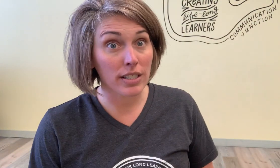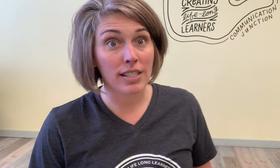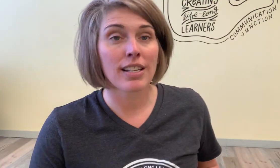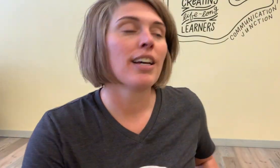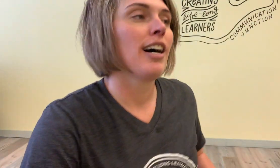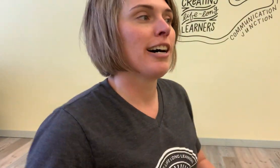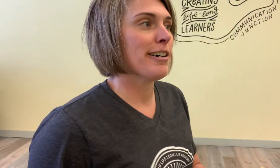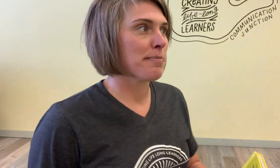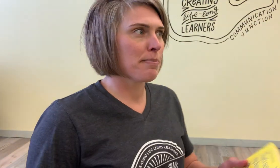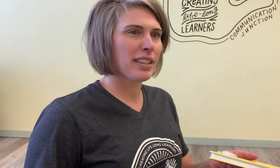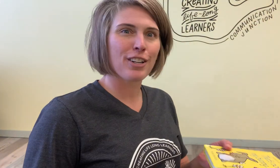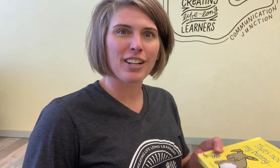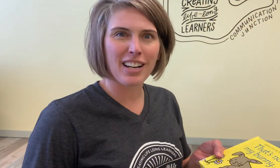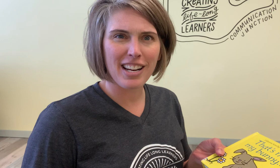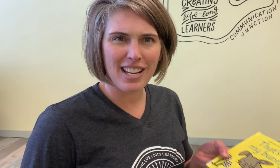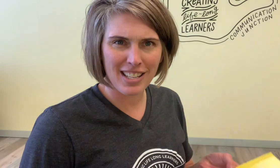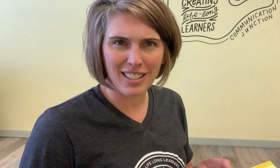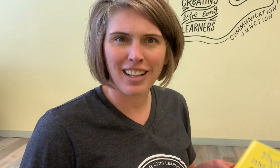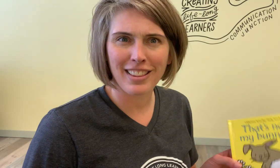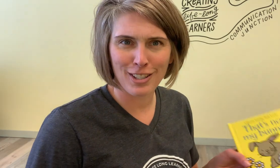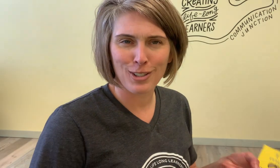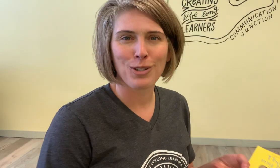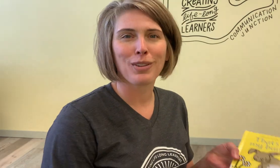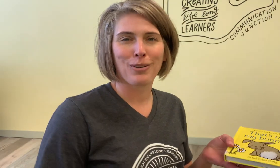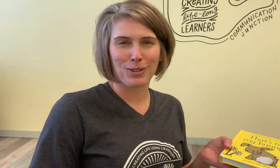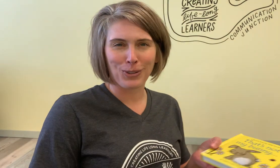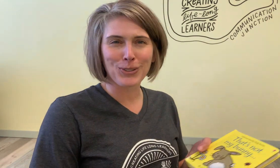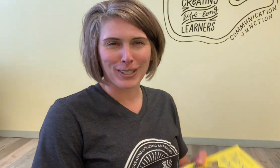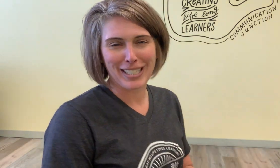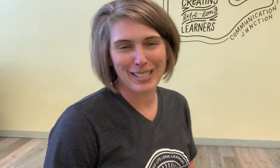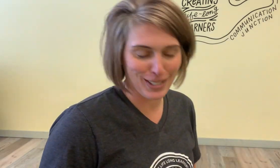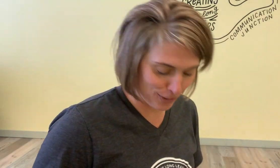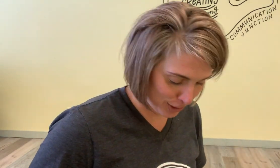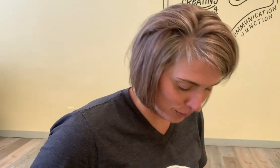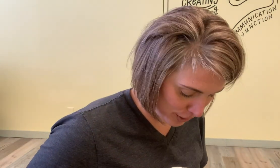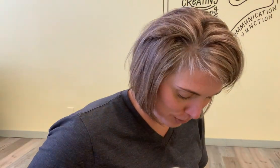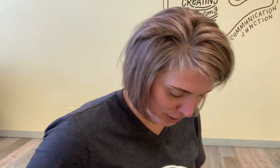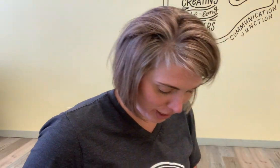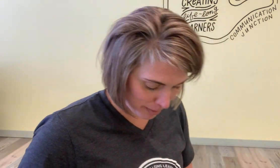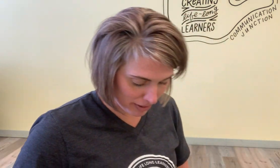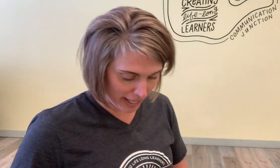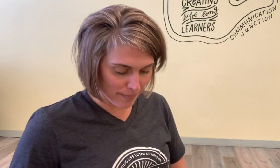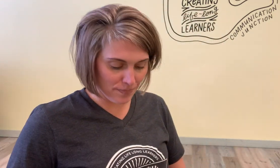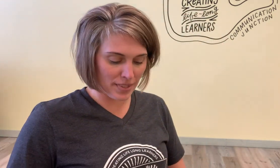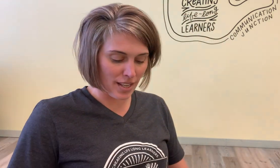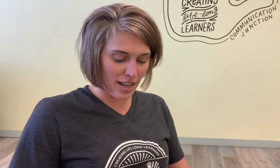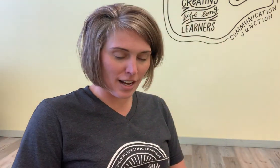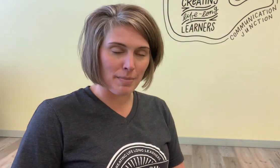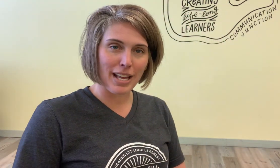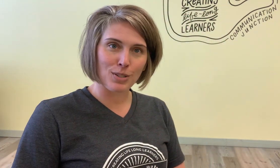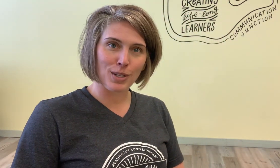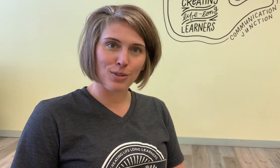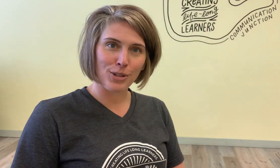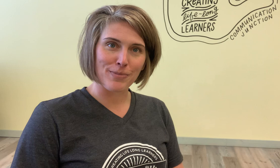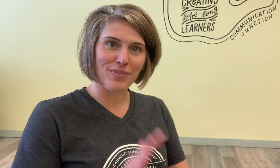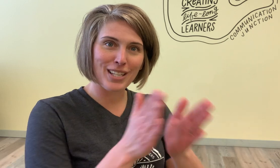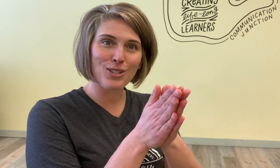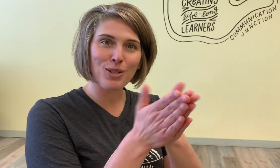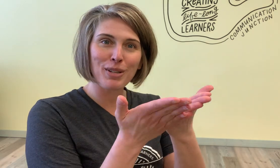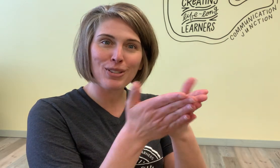ones. But there is a lot that you can do with it with older kids too. So we'll talk about that as we go through it. Can you show me your